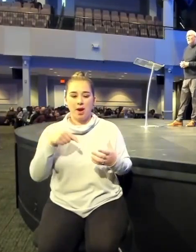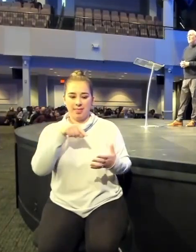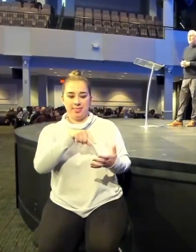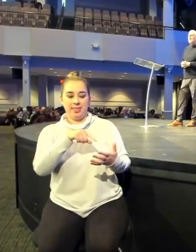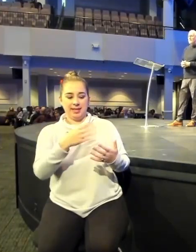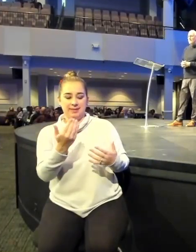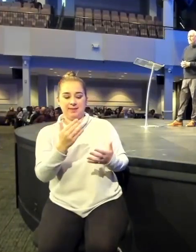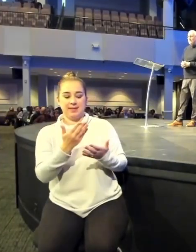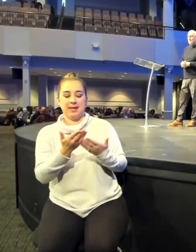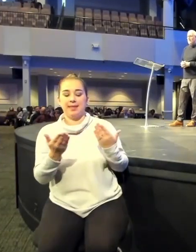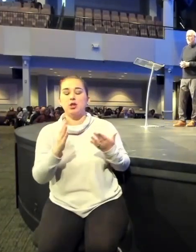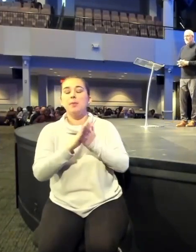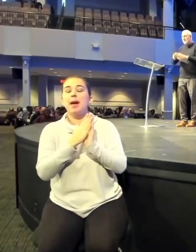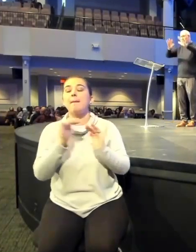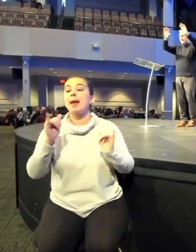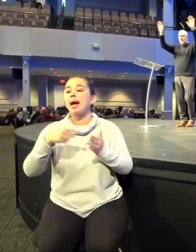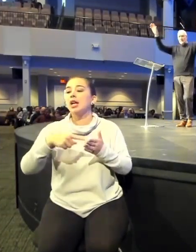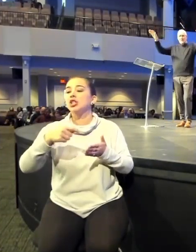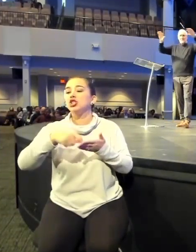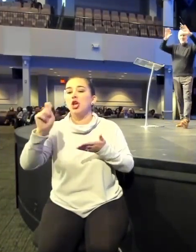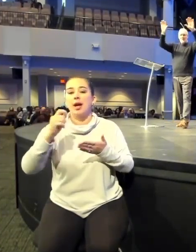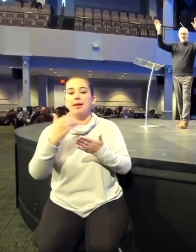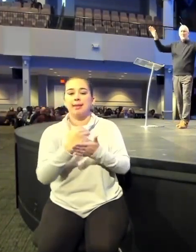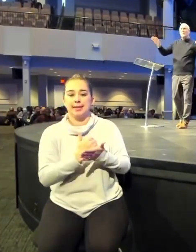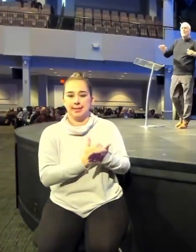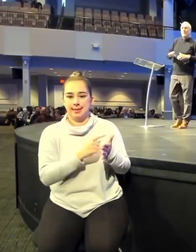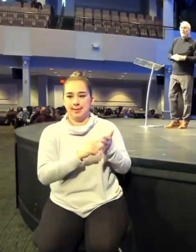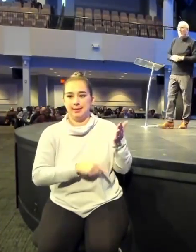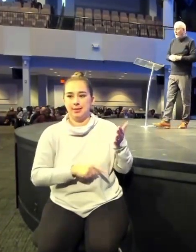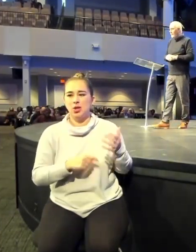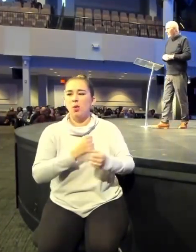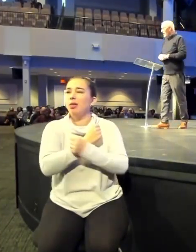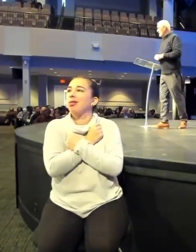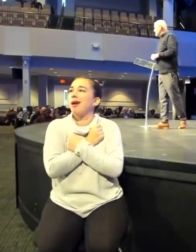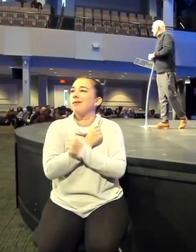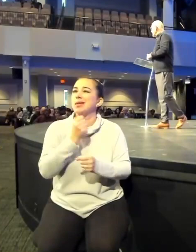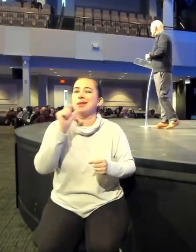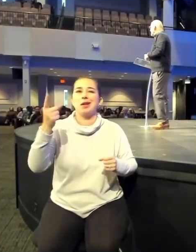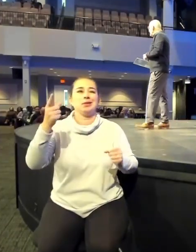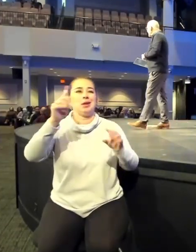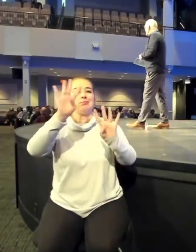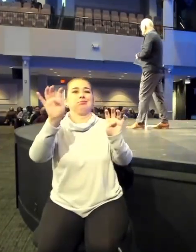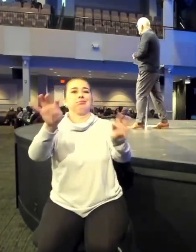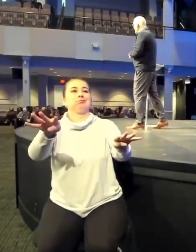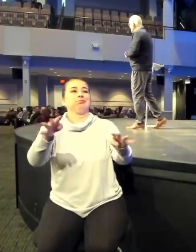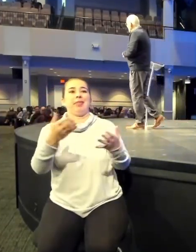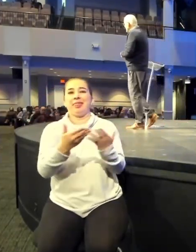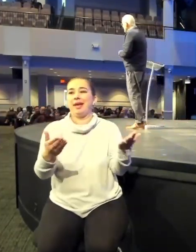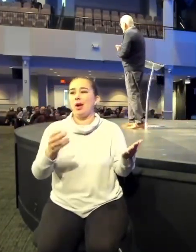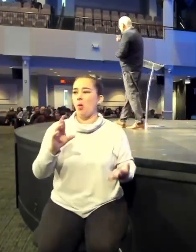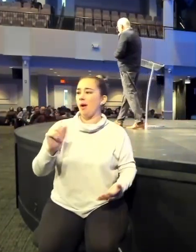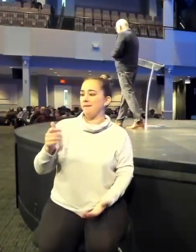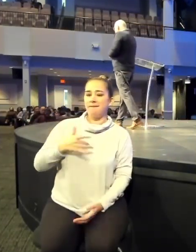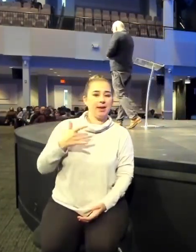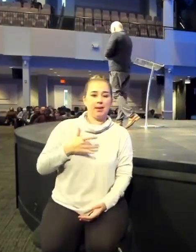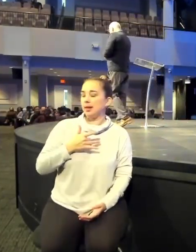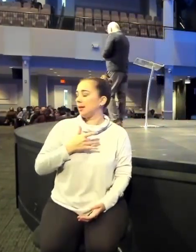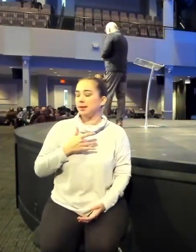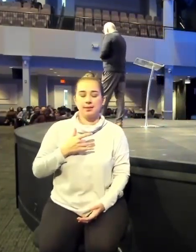way, a checklist? Because love is not just some ethereal thing out there, and it certainly is not a feeling. It's a